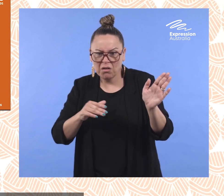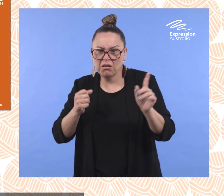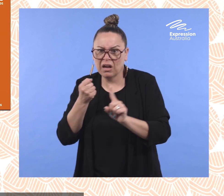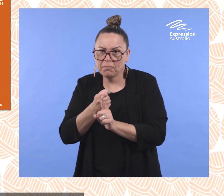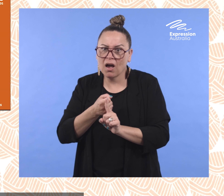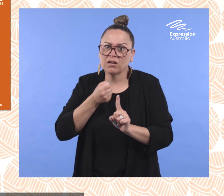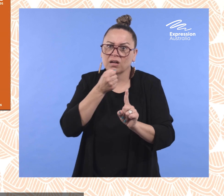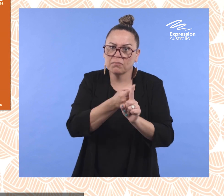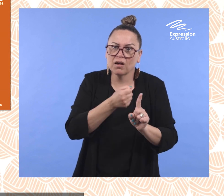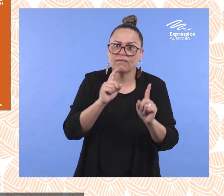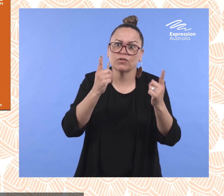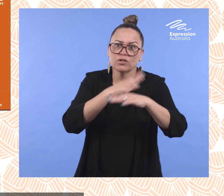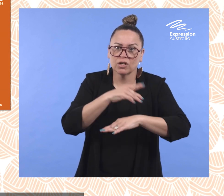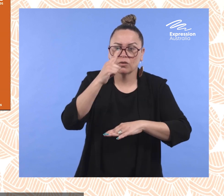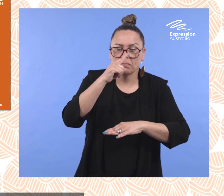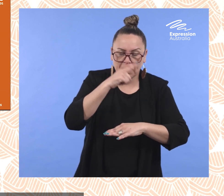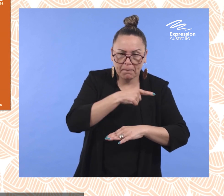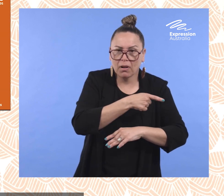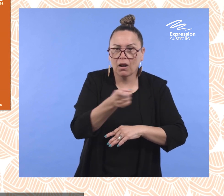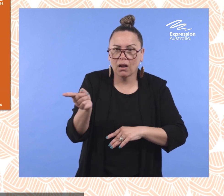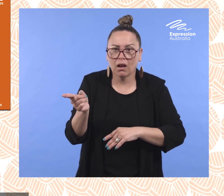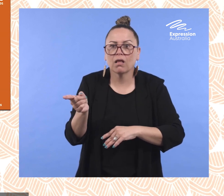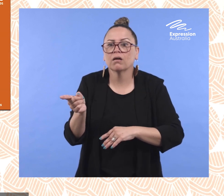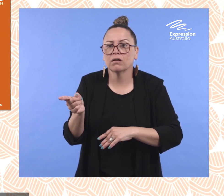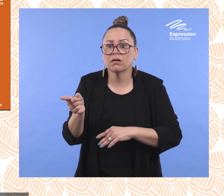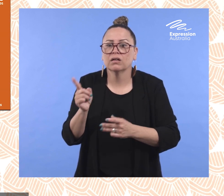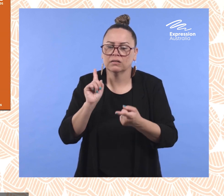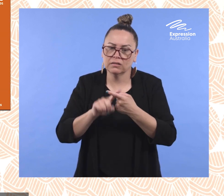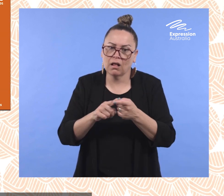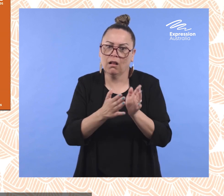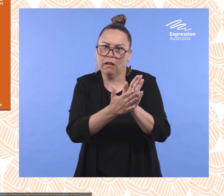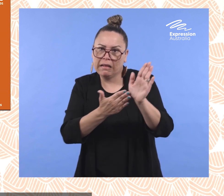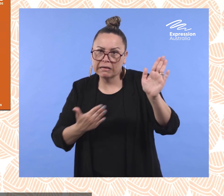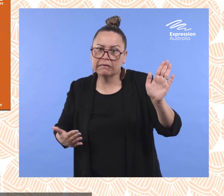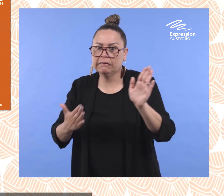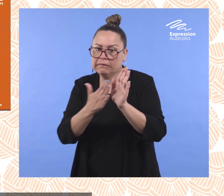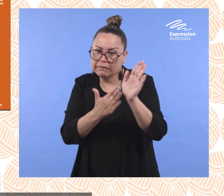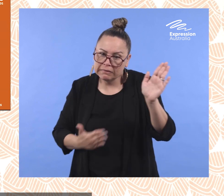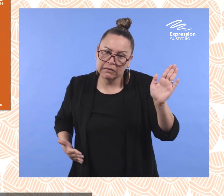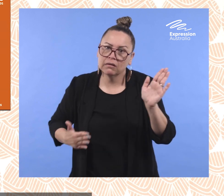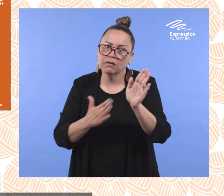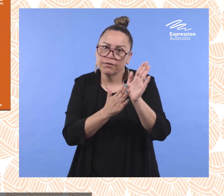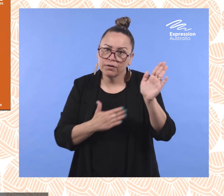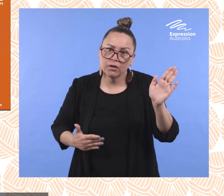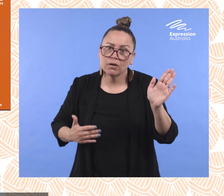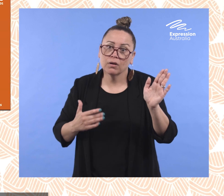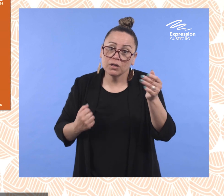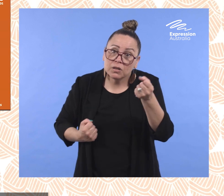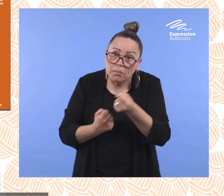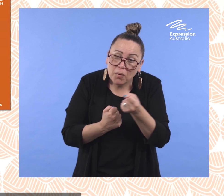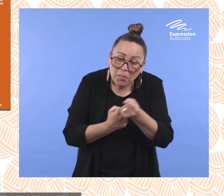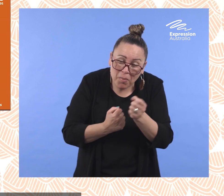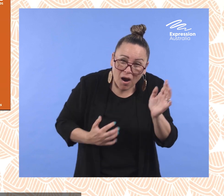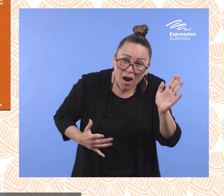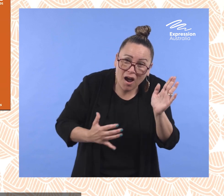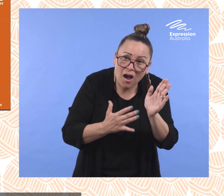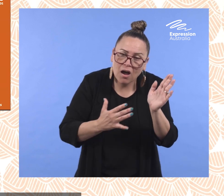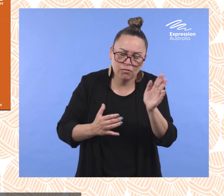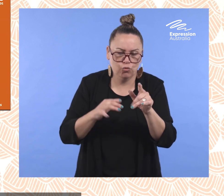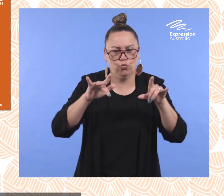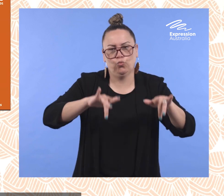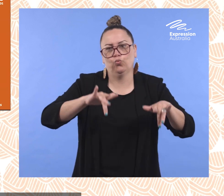impact on the lives of Indigenous peoples. Still there, nothing much being done about that. Certainly the gap's not